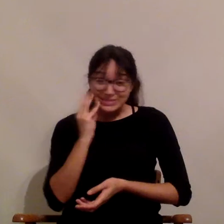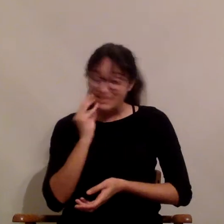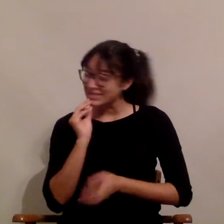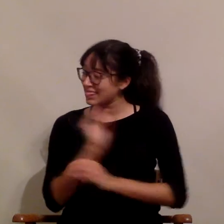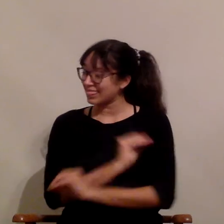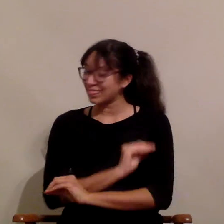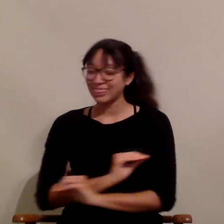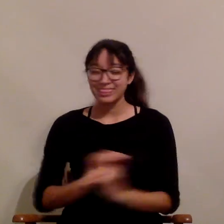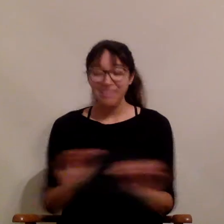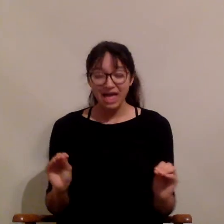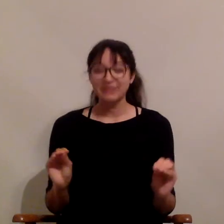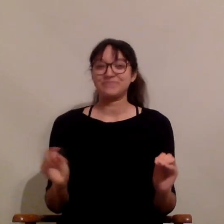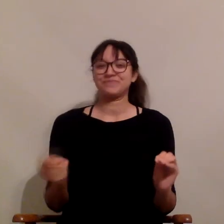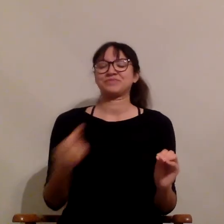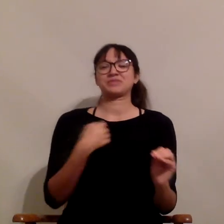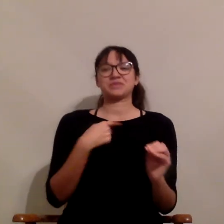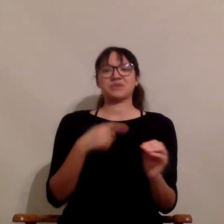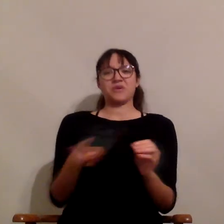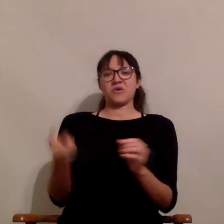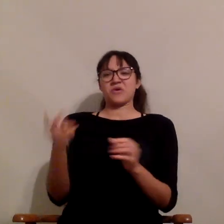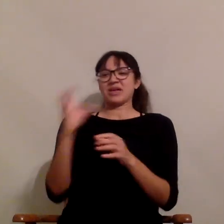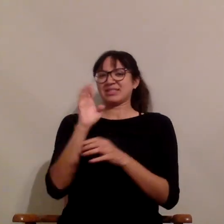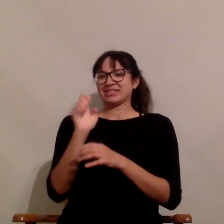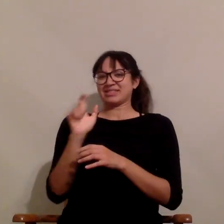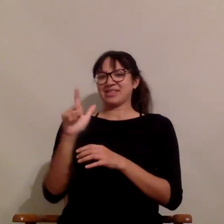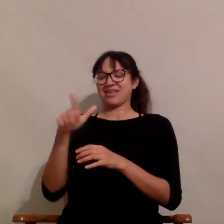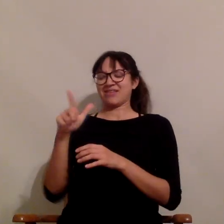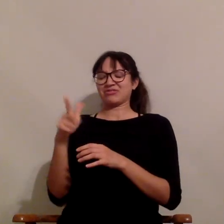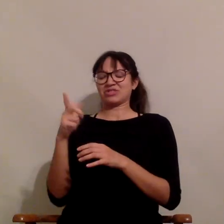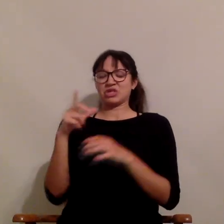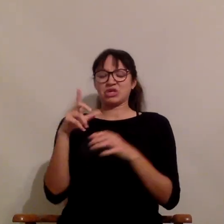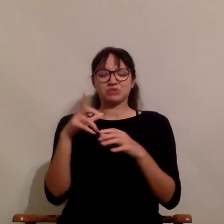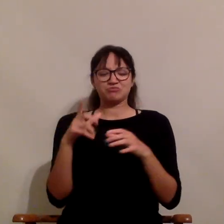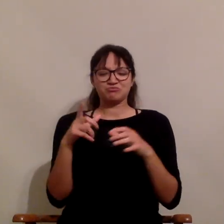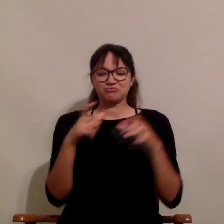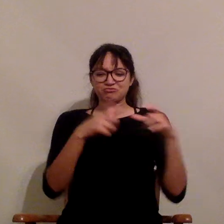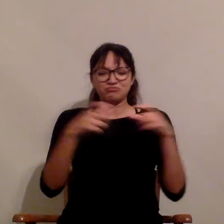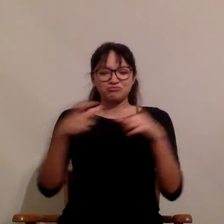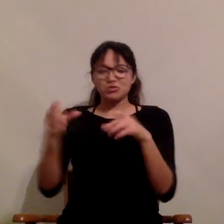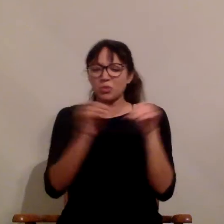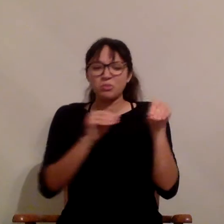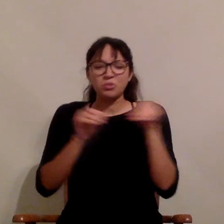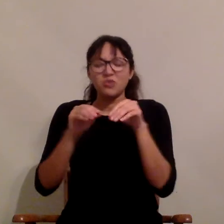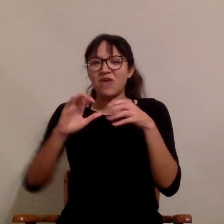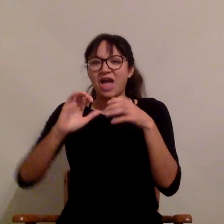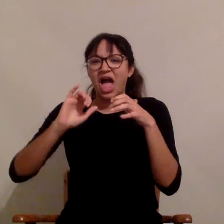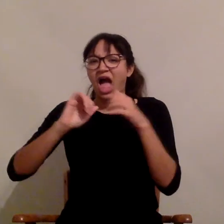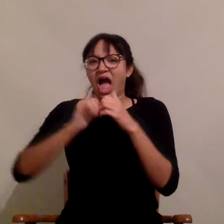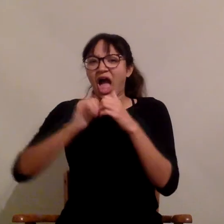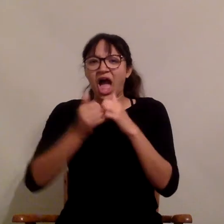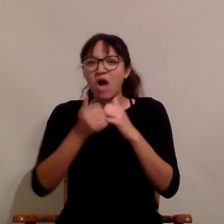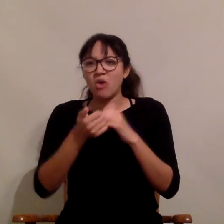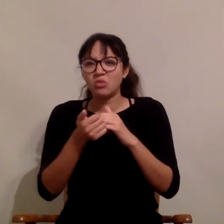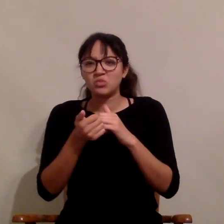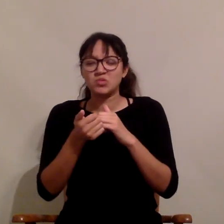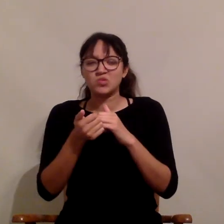cells move in a 3D collagen 1 matrix that recapitulated in a dish the conditions that cancer